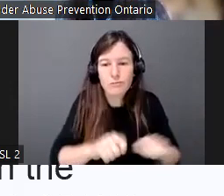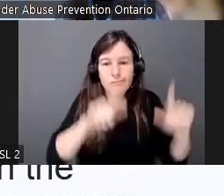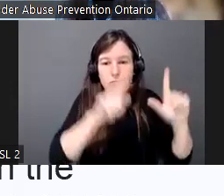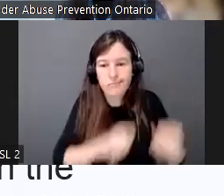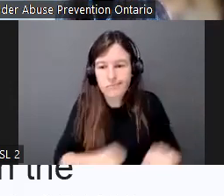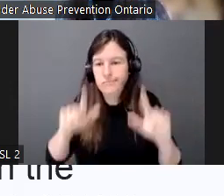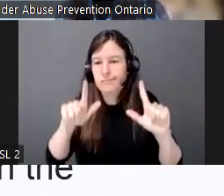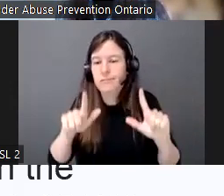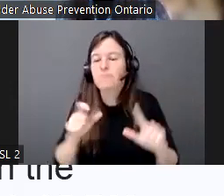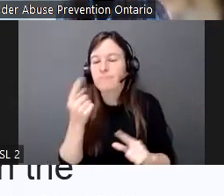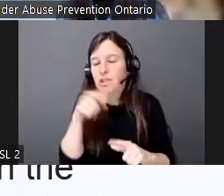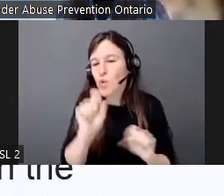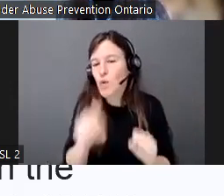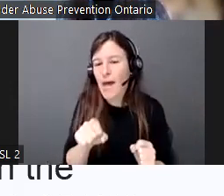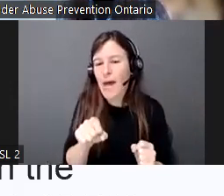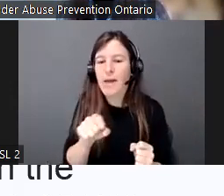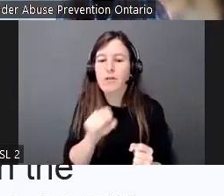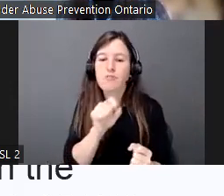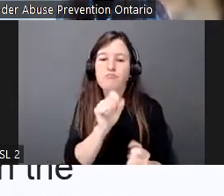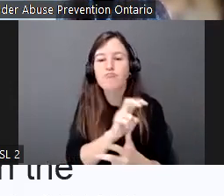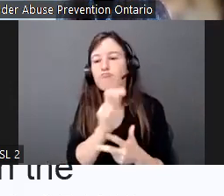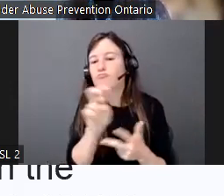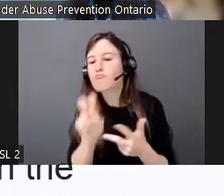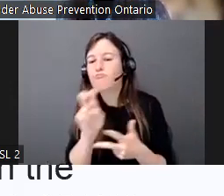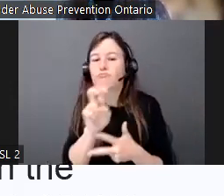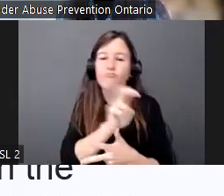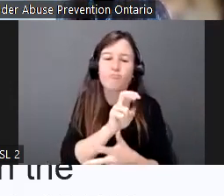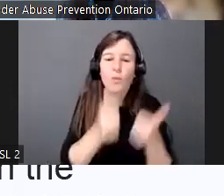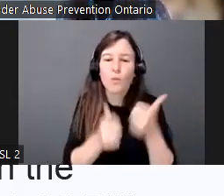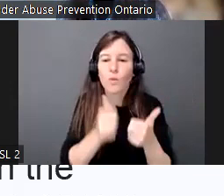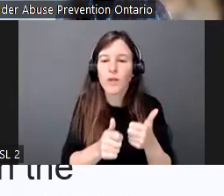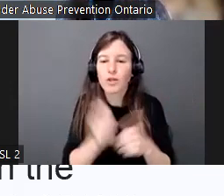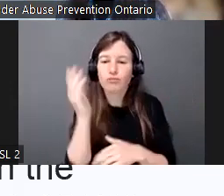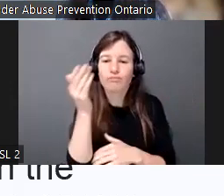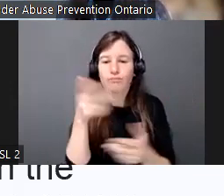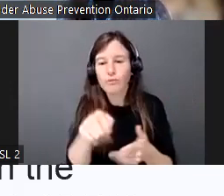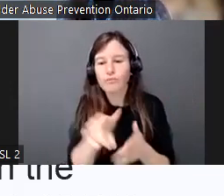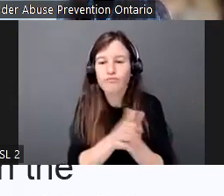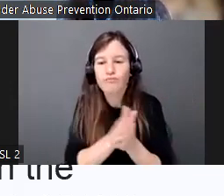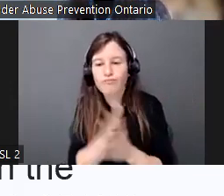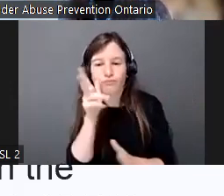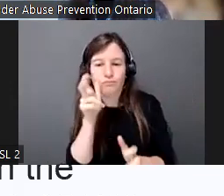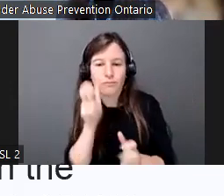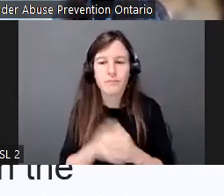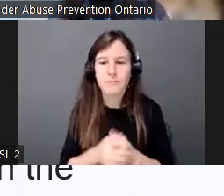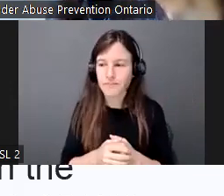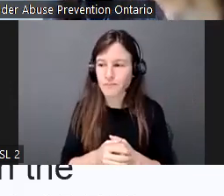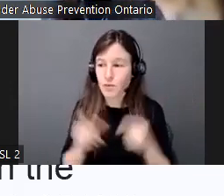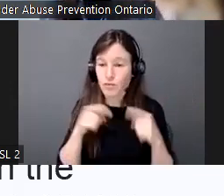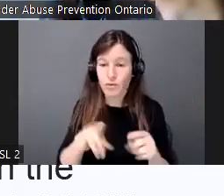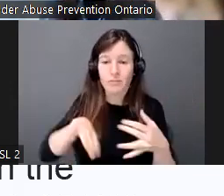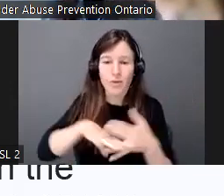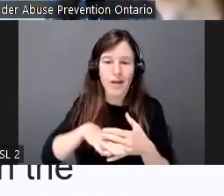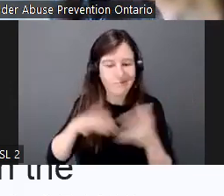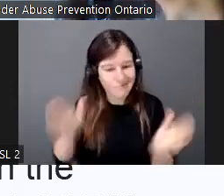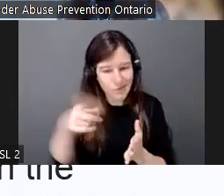between the different sessions that you want. Again, during the breaks, we encourage you to network, but